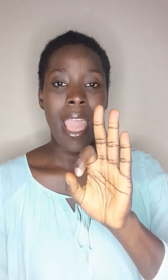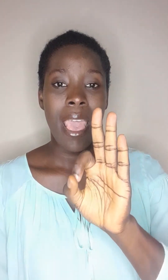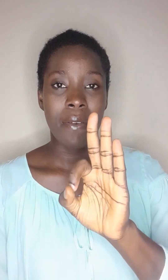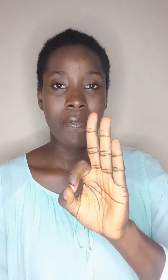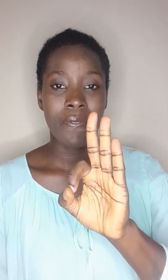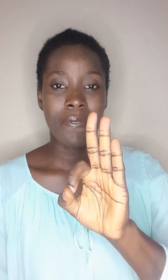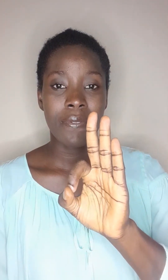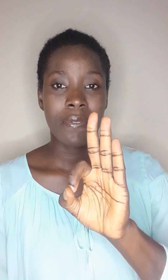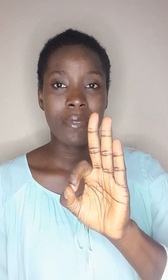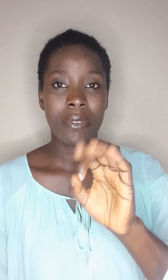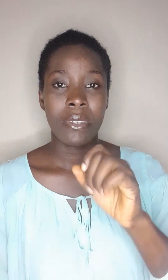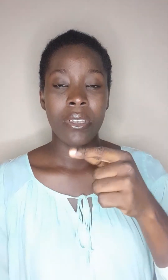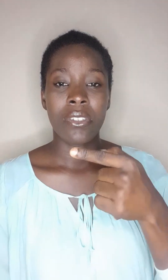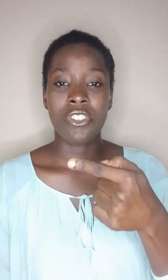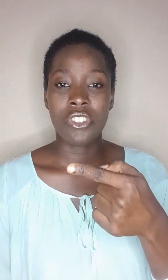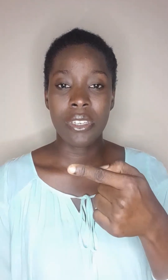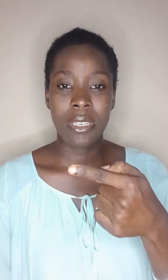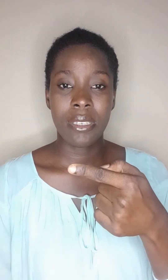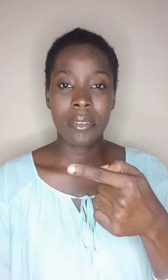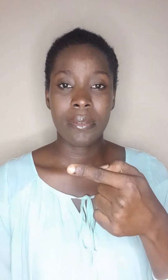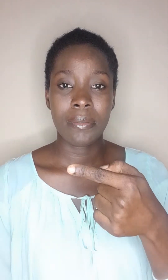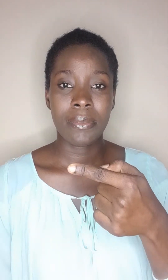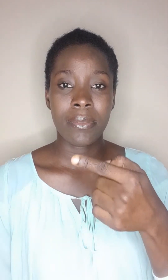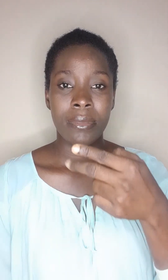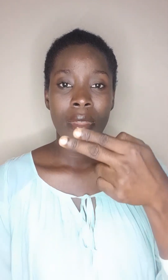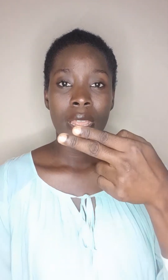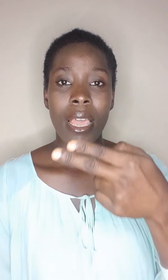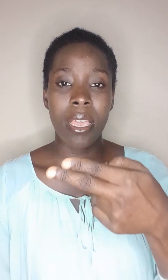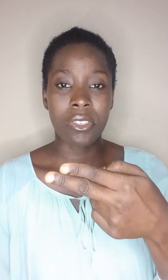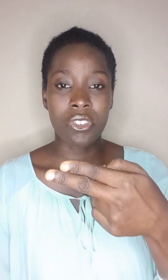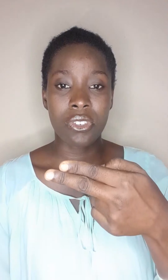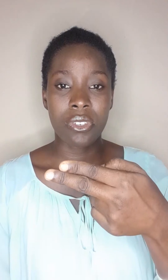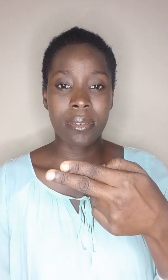F, G, H,